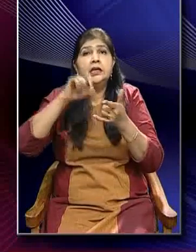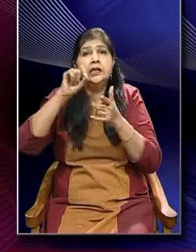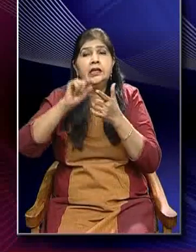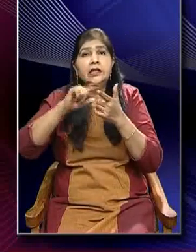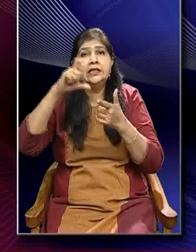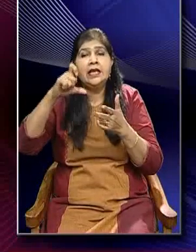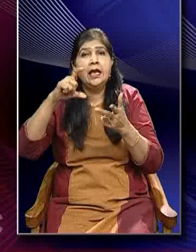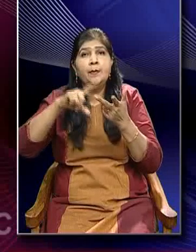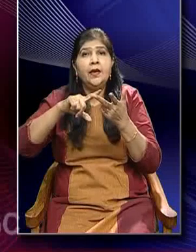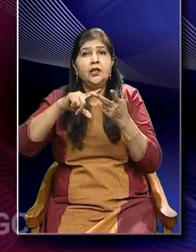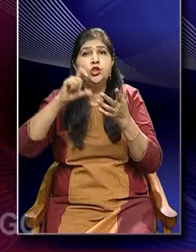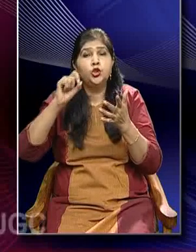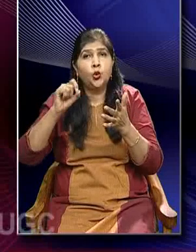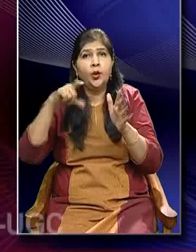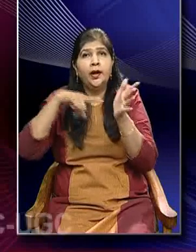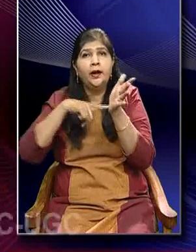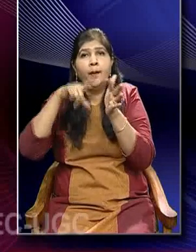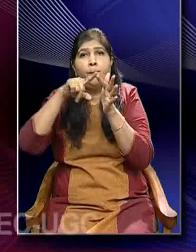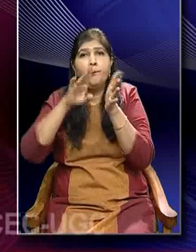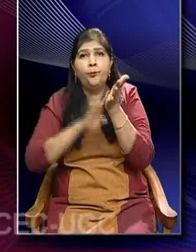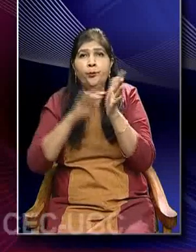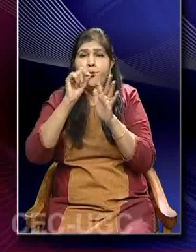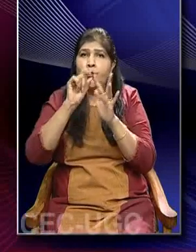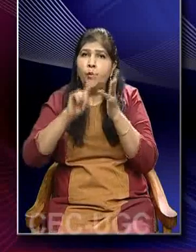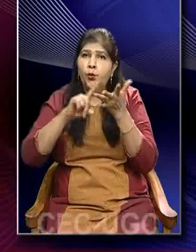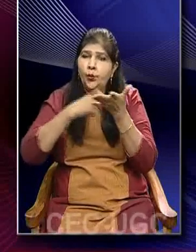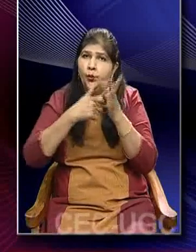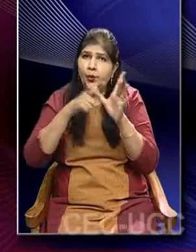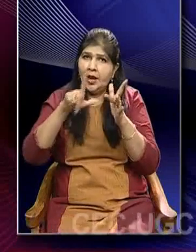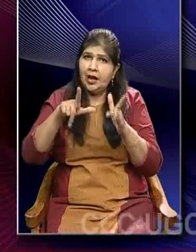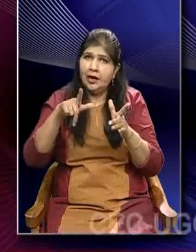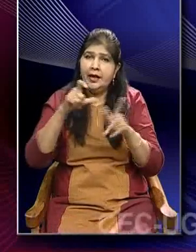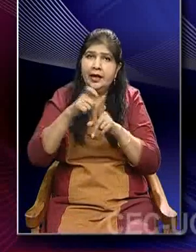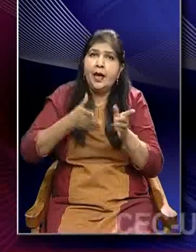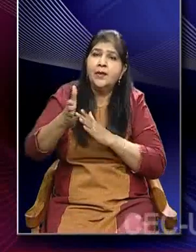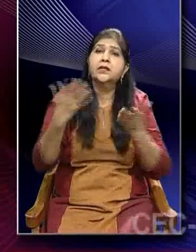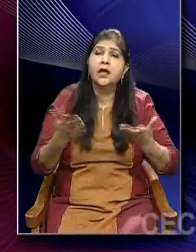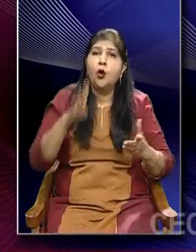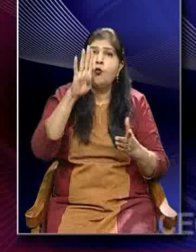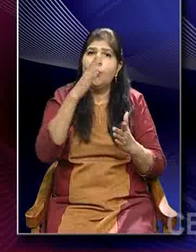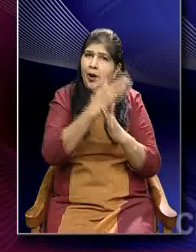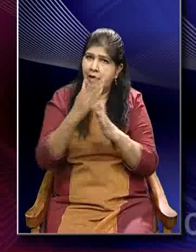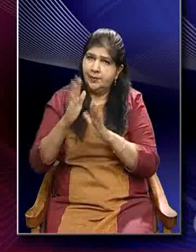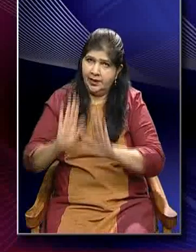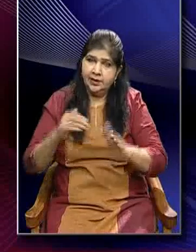spatio-temporal dimensions, and there are 4 aspects in it. What are the 4 aspects?